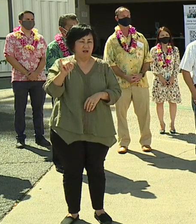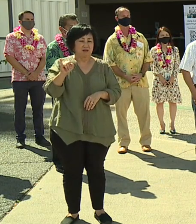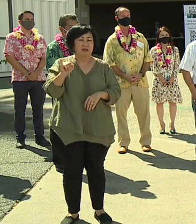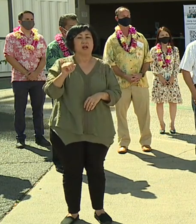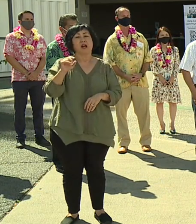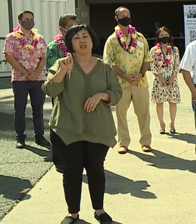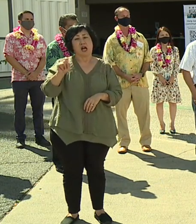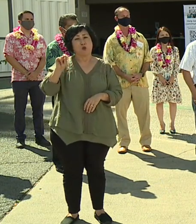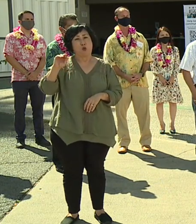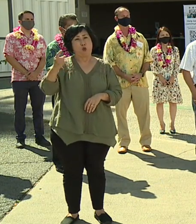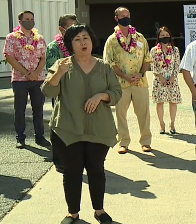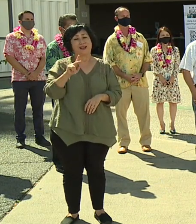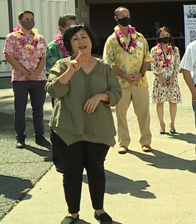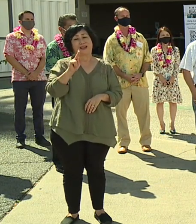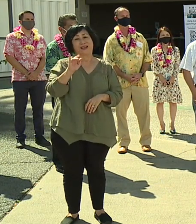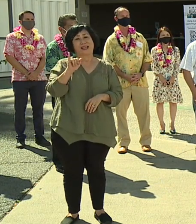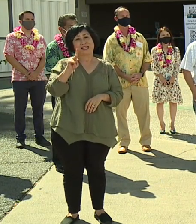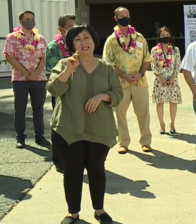kidneyhi.org,